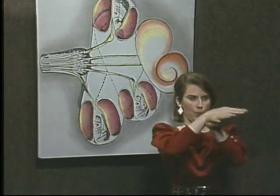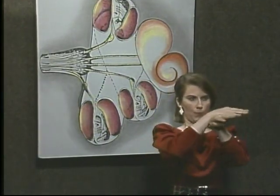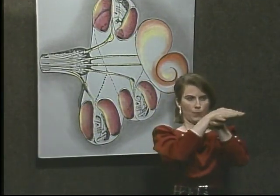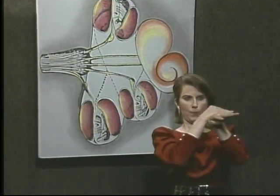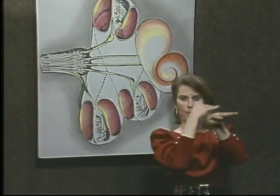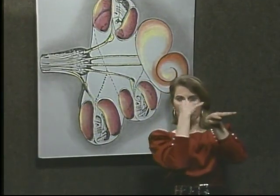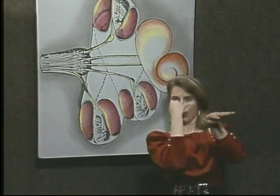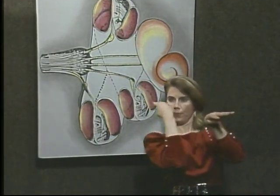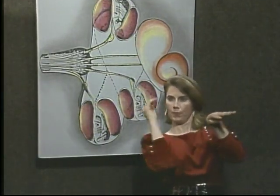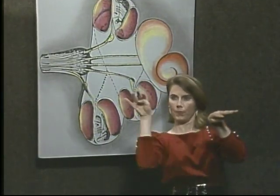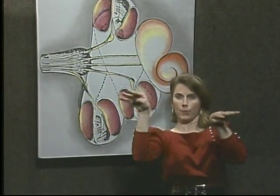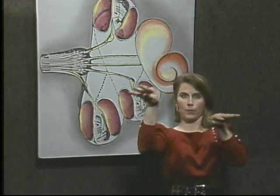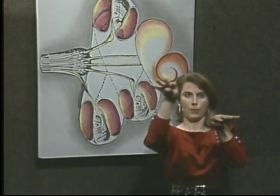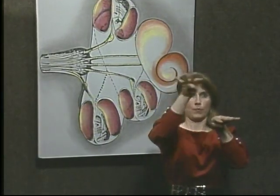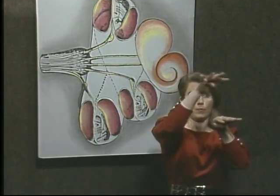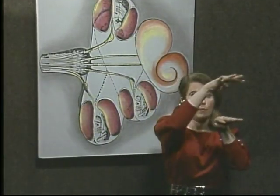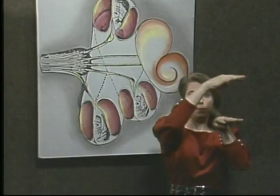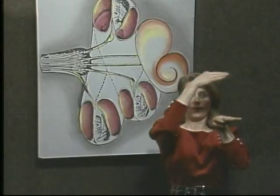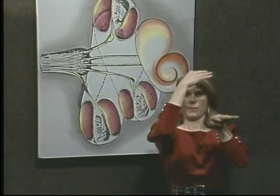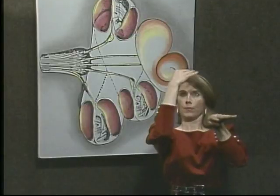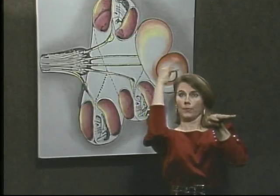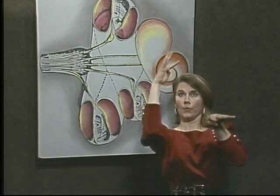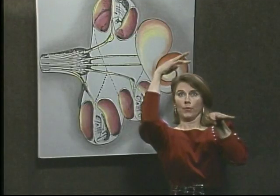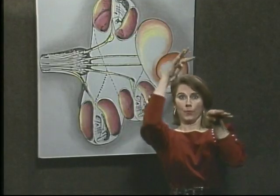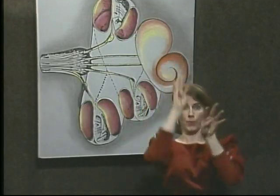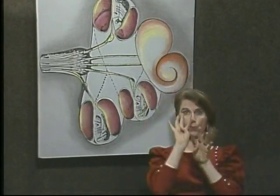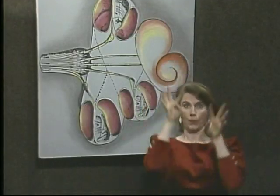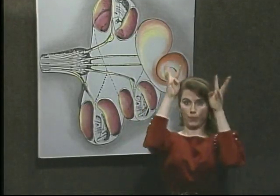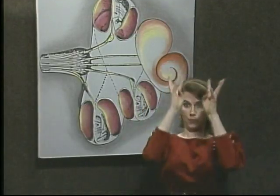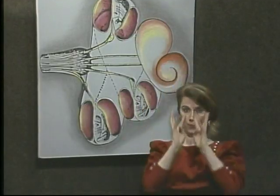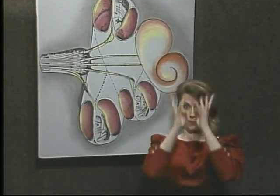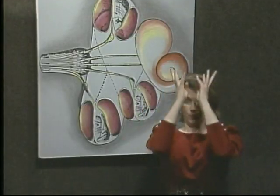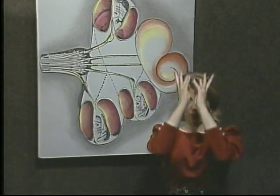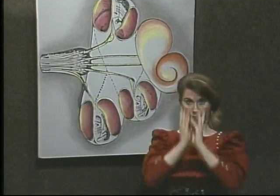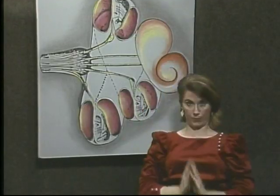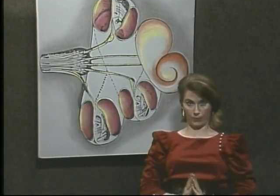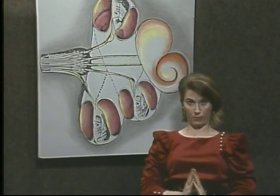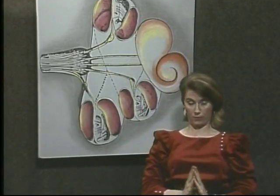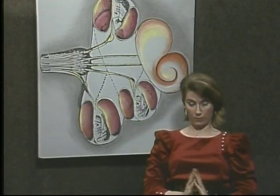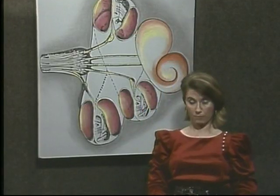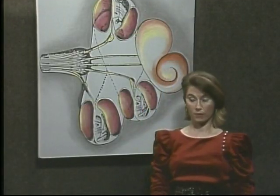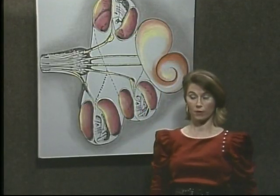The auditory nerve fibers are spread throughout the cochlea.